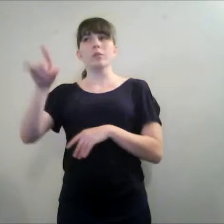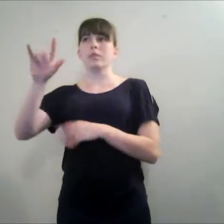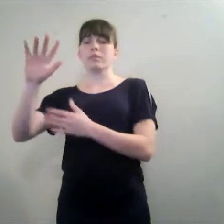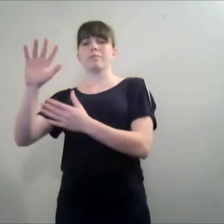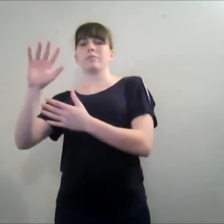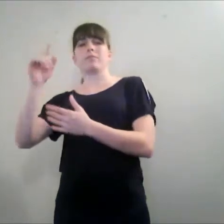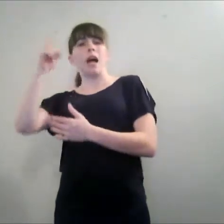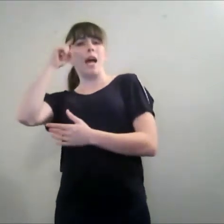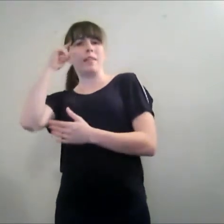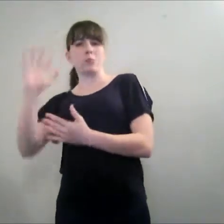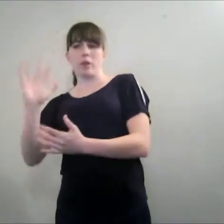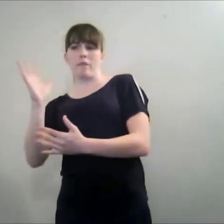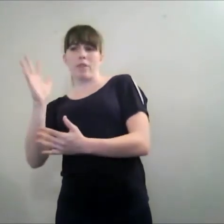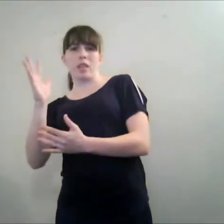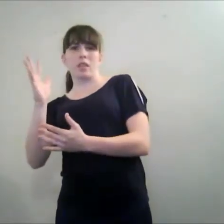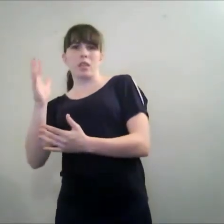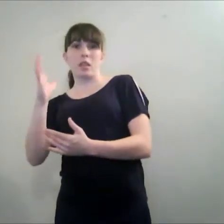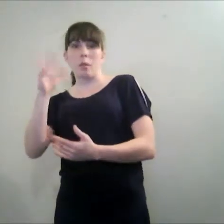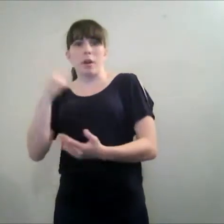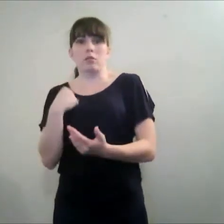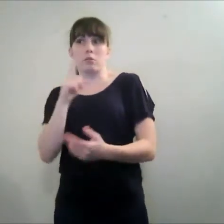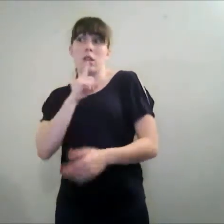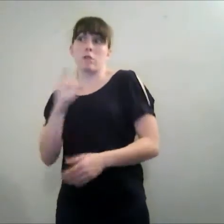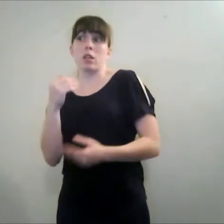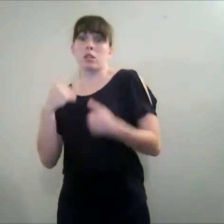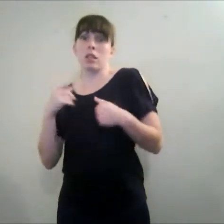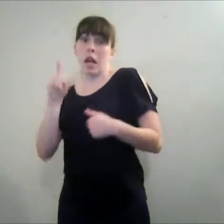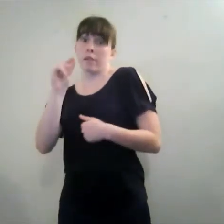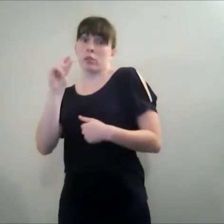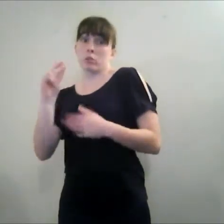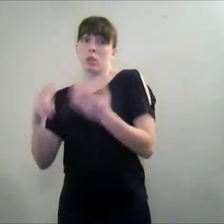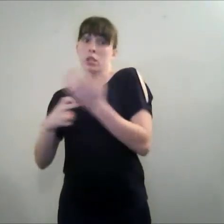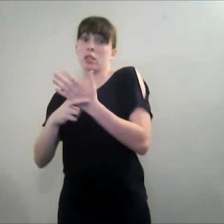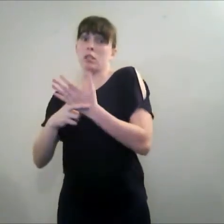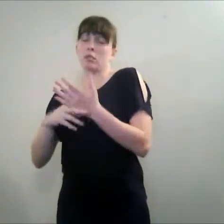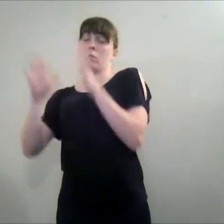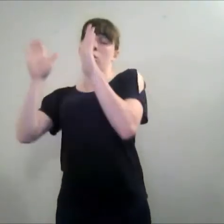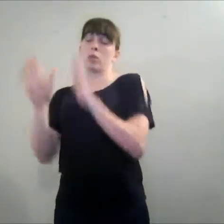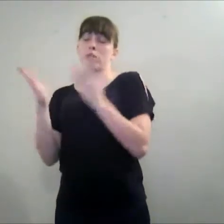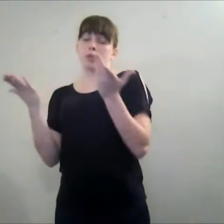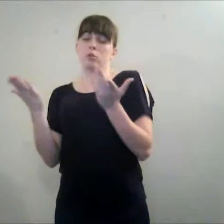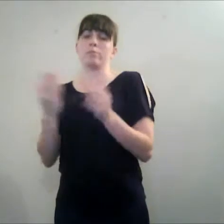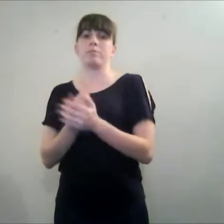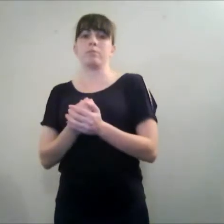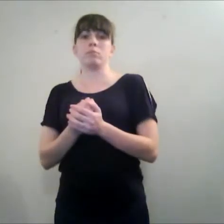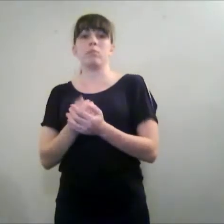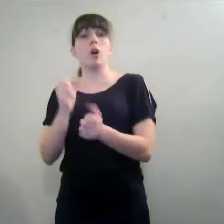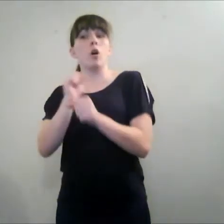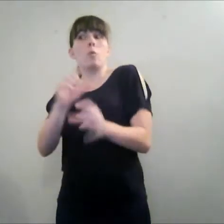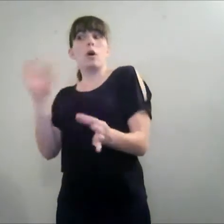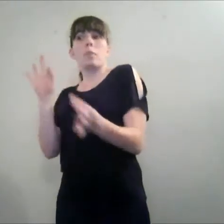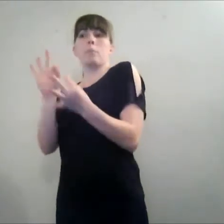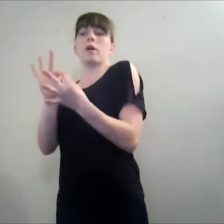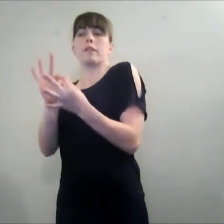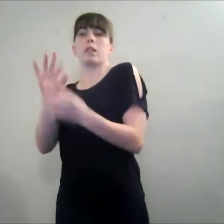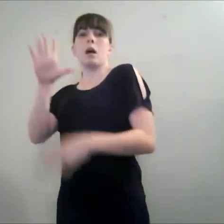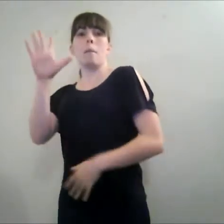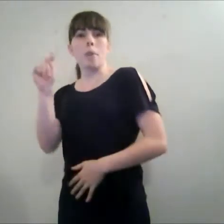actually got 20 quid, fantastic, right? But my point is that all worked perfectly, except on the web. So